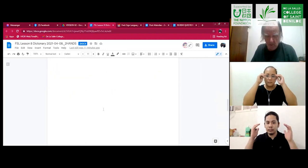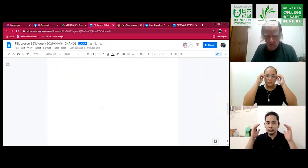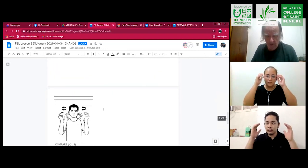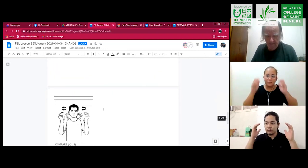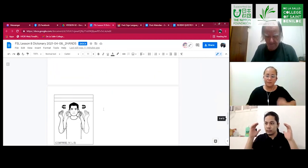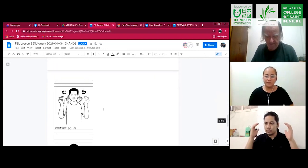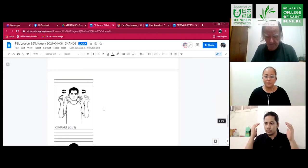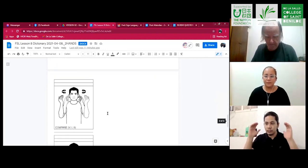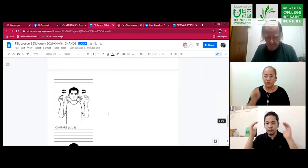okay,